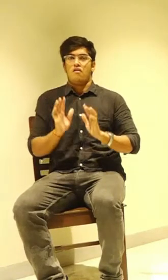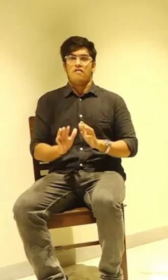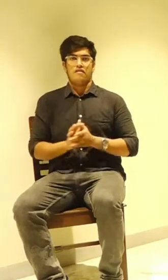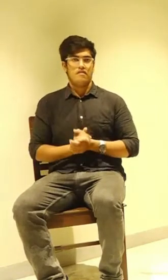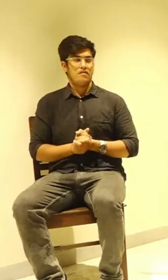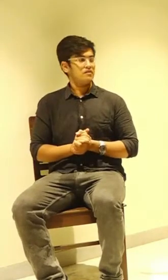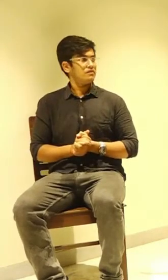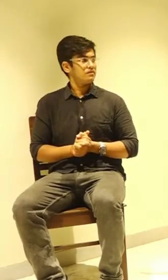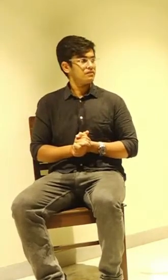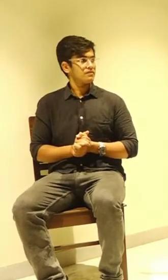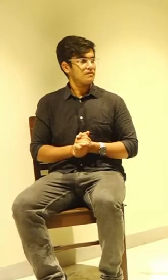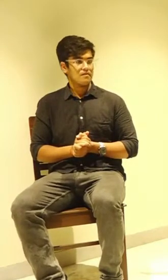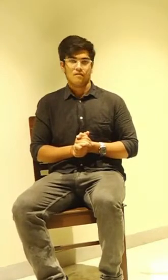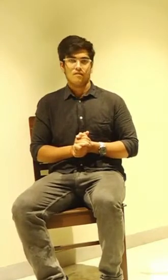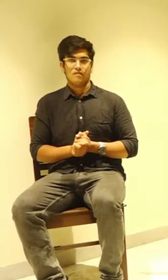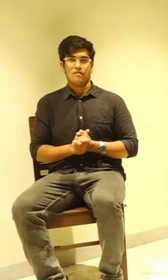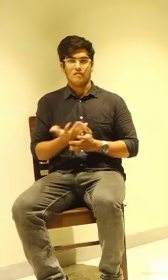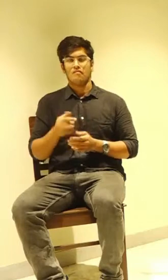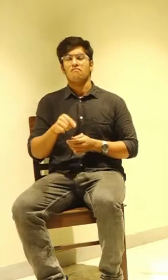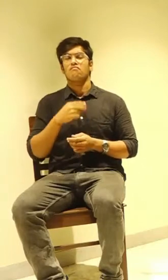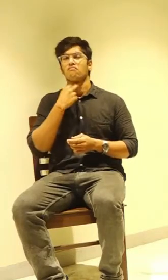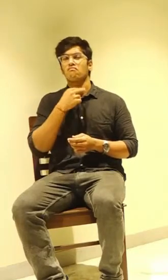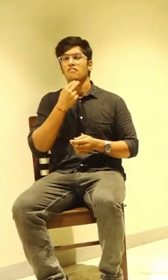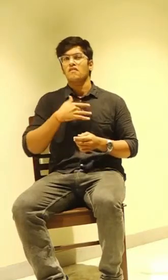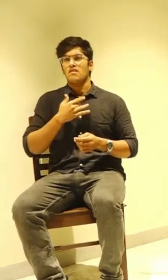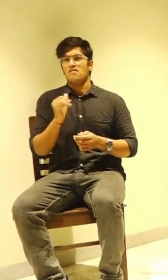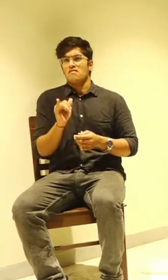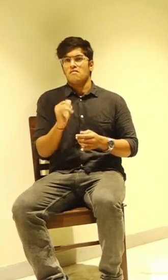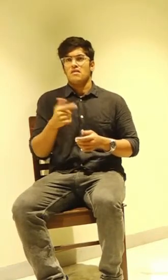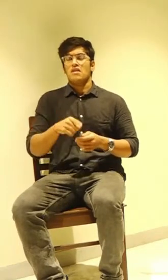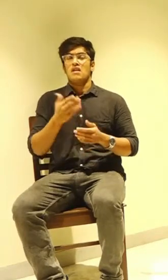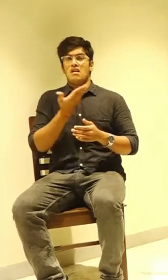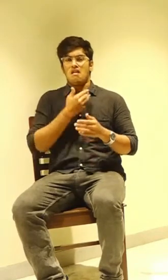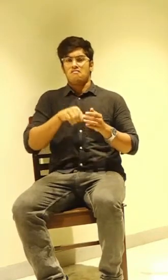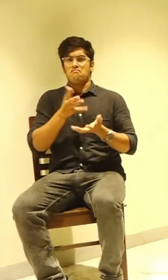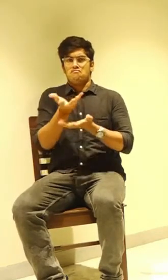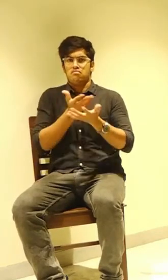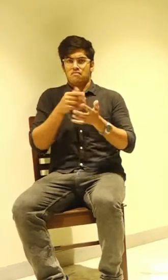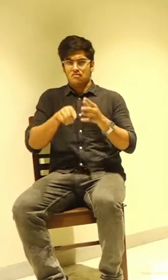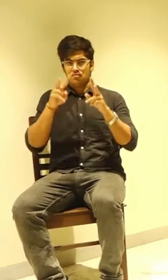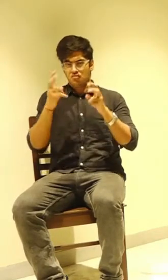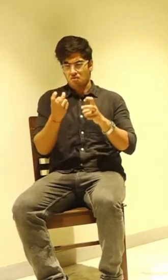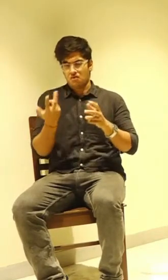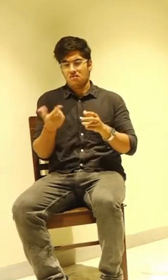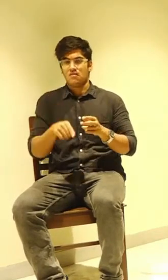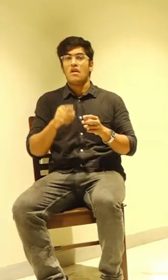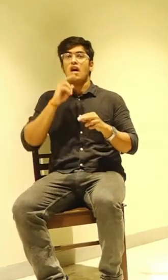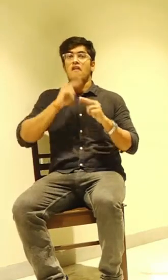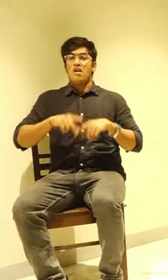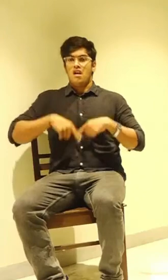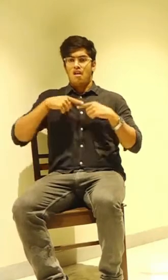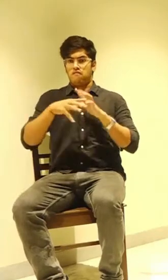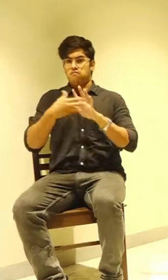life. And yet it sounds so jarring to think of rights in this manner. If all it takes to take away your life is